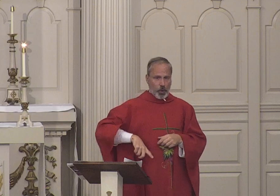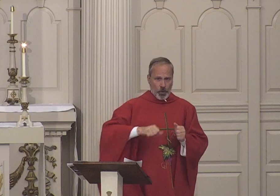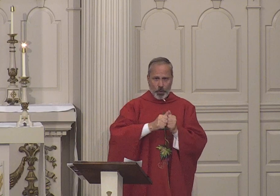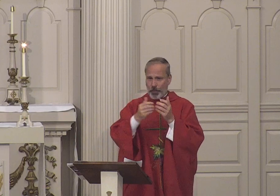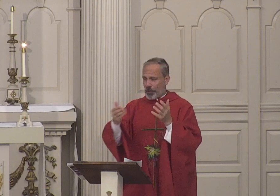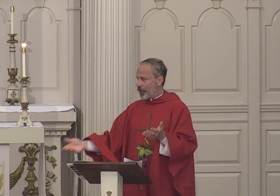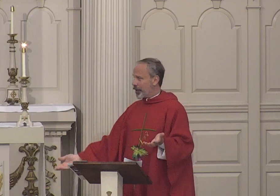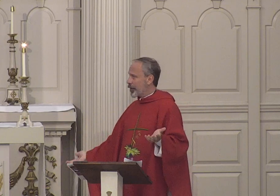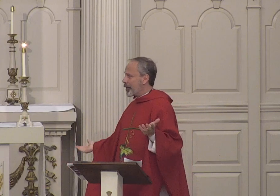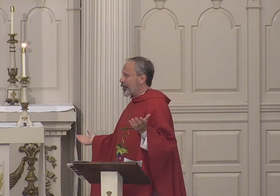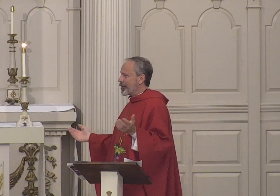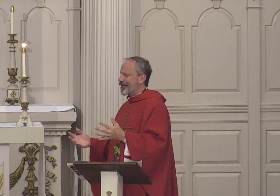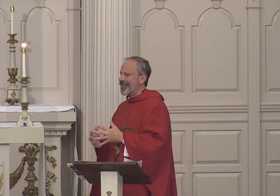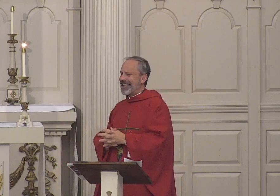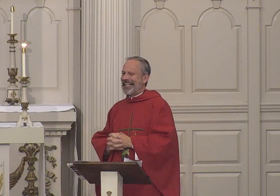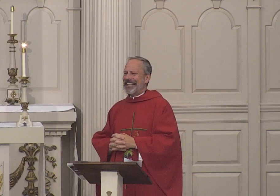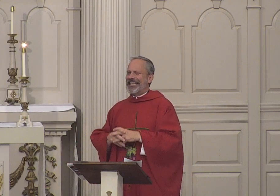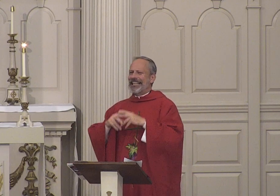The Lord be with you.